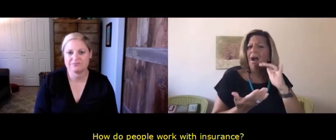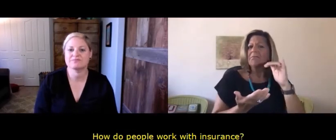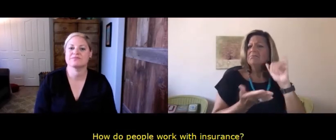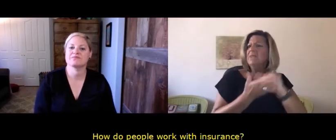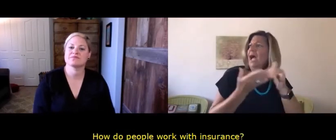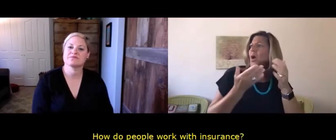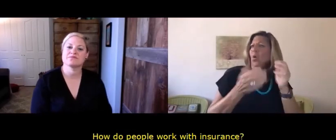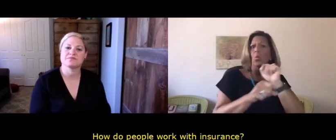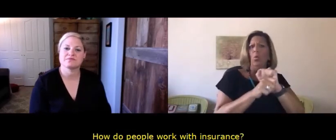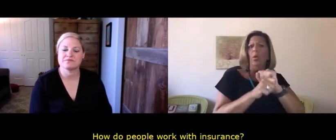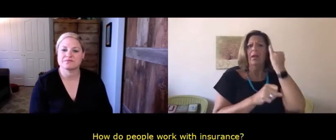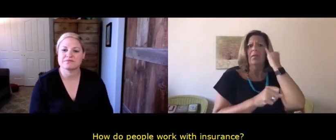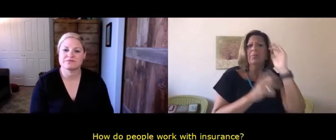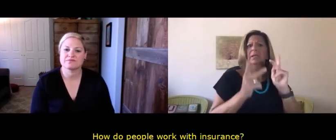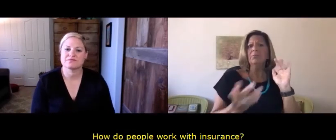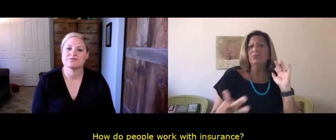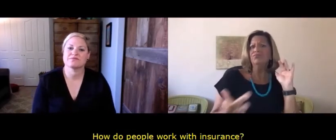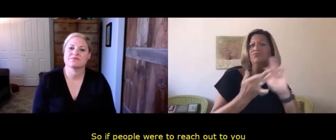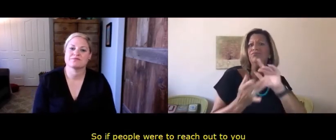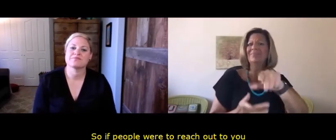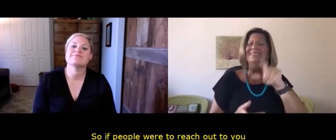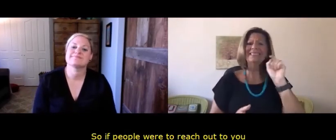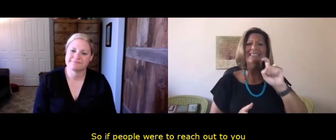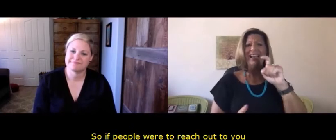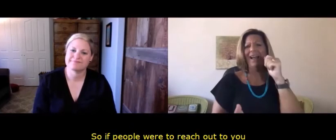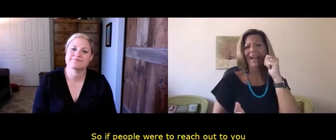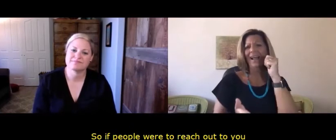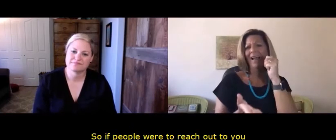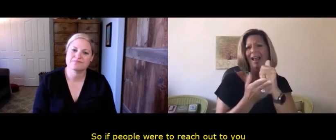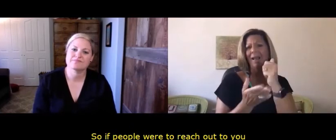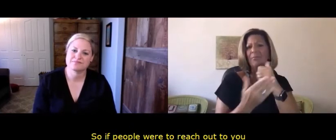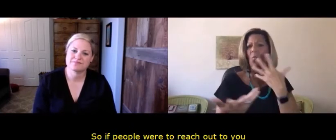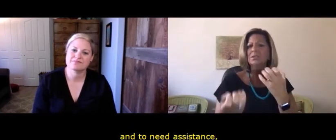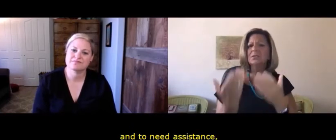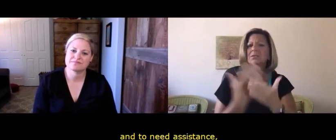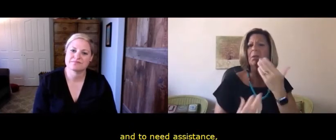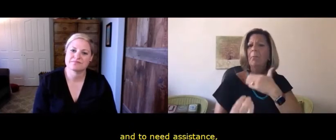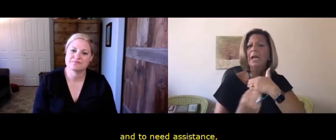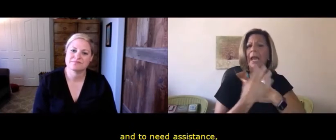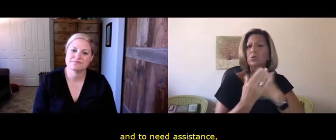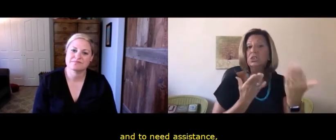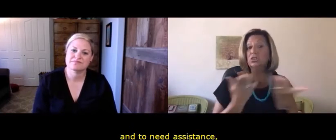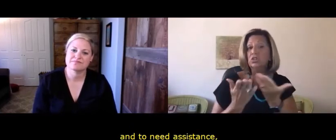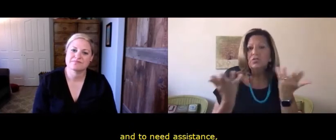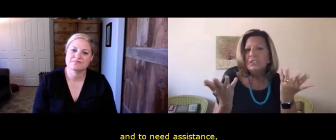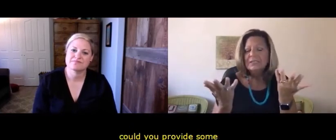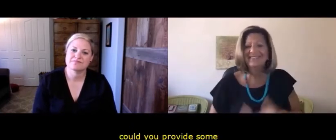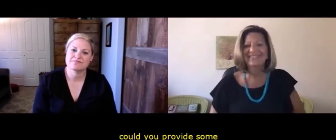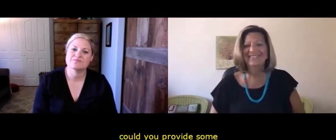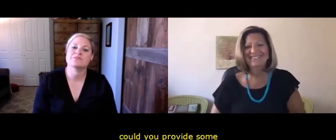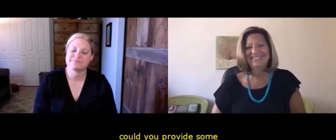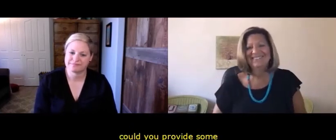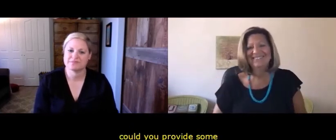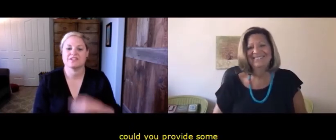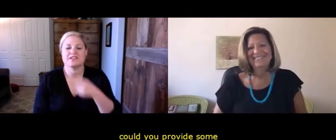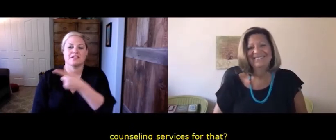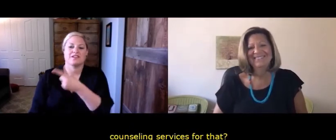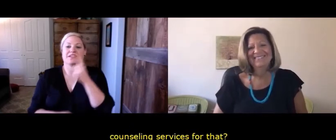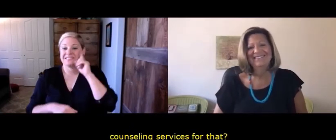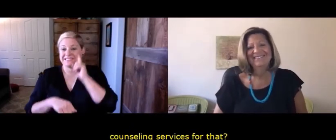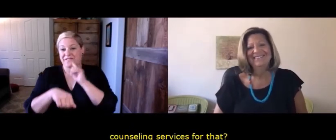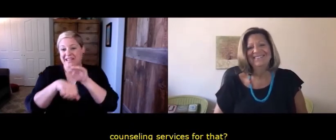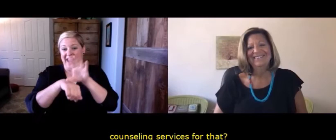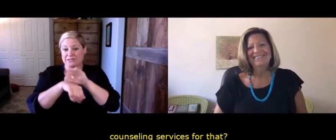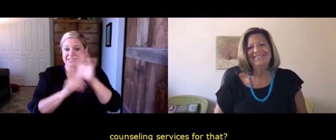How do people work with insurance? So if people were to reach out to you and to need assistance, could you provide